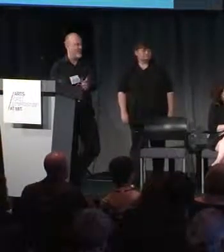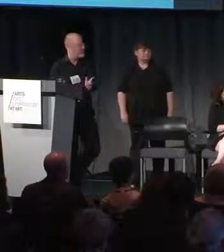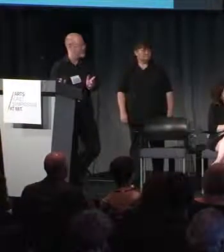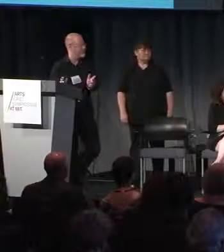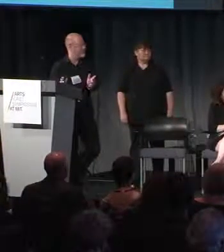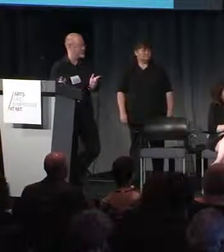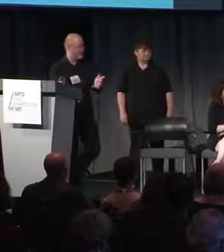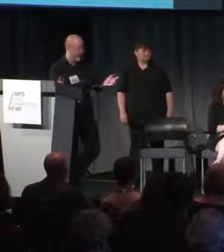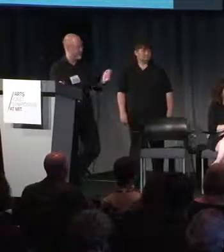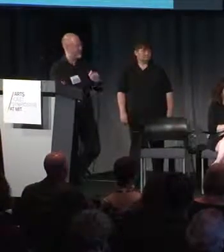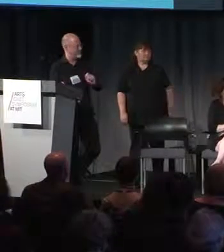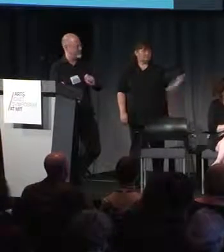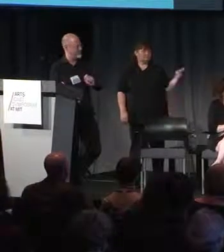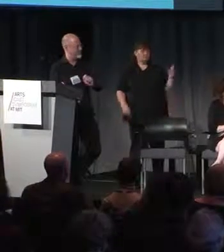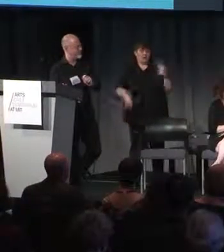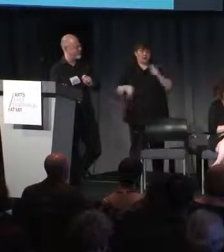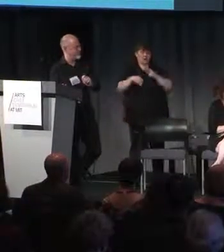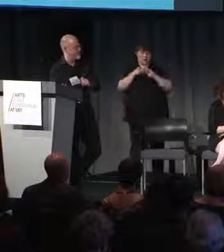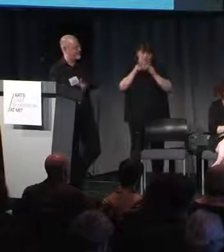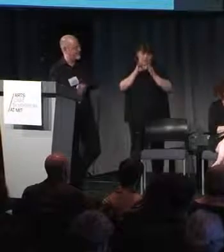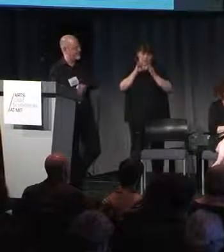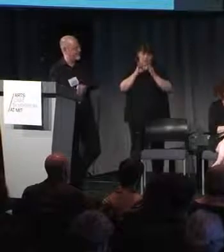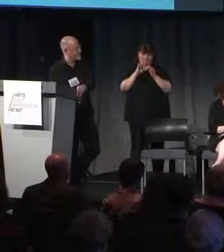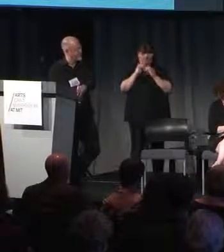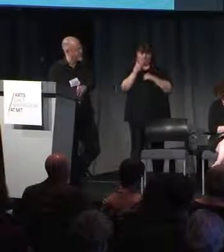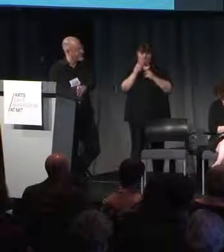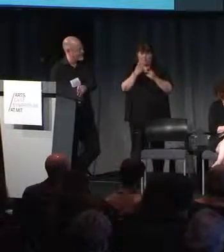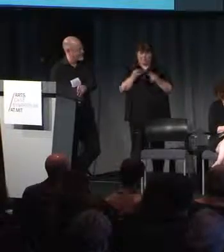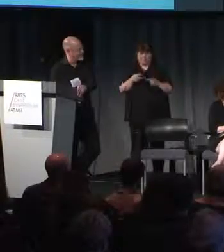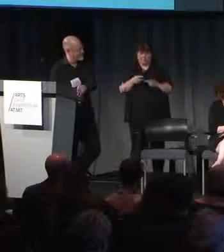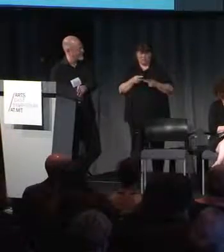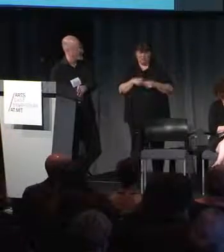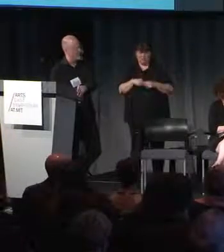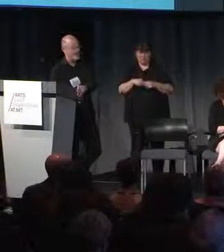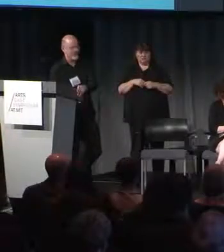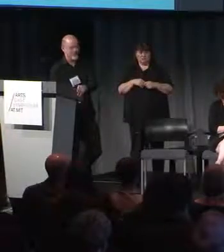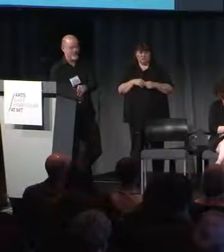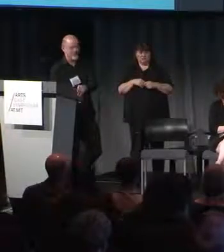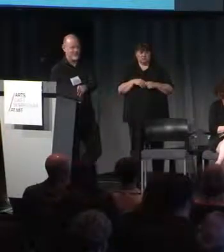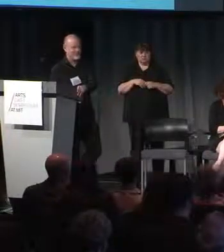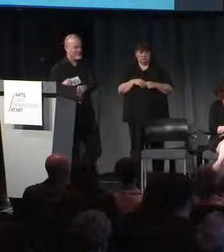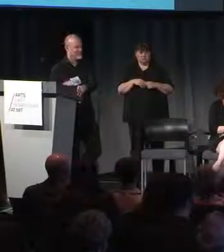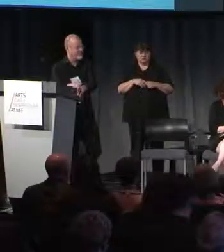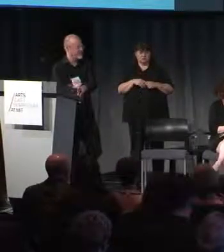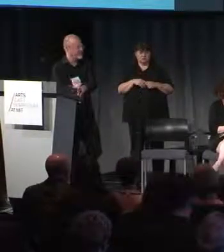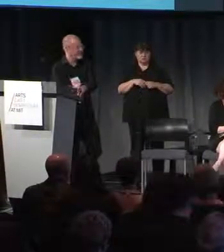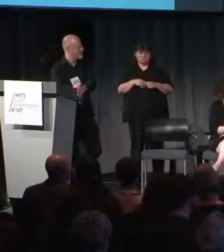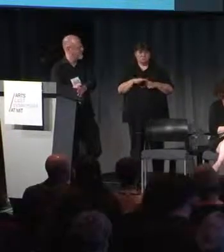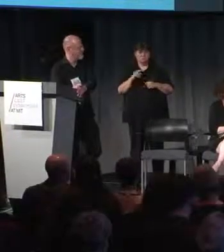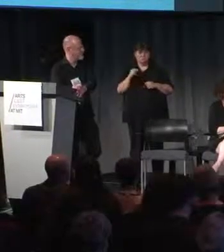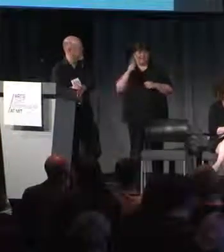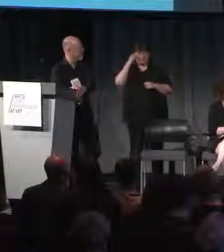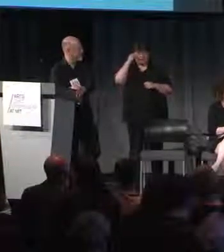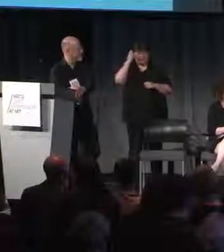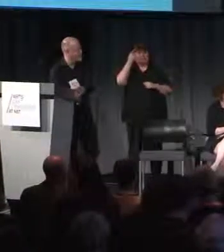I can say one thing okay. about that. One place that so I think these temporal questions are very, very hard, and I